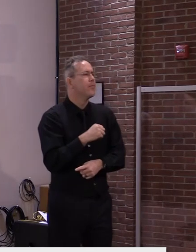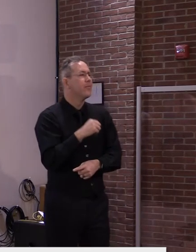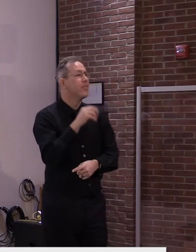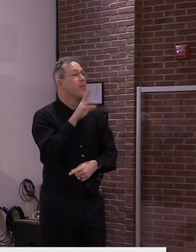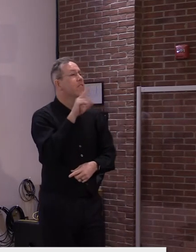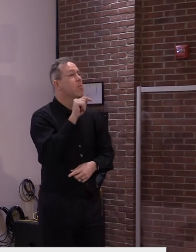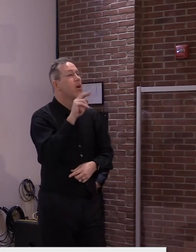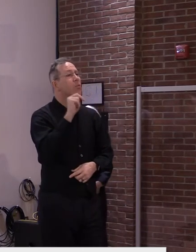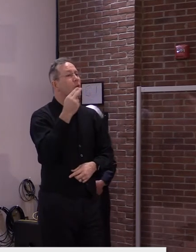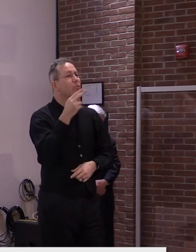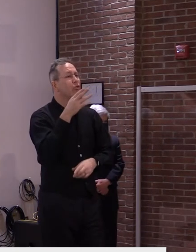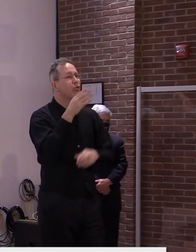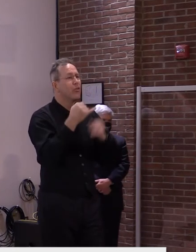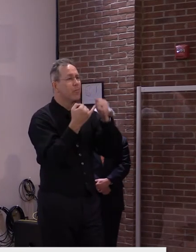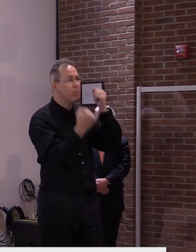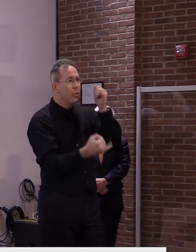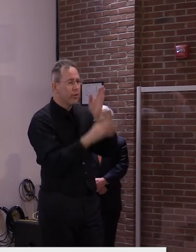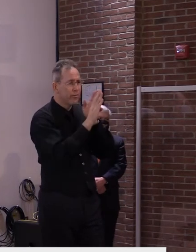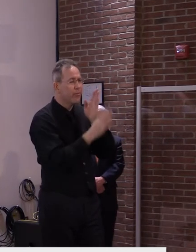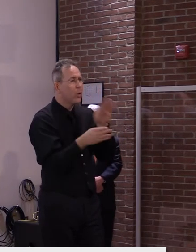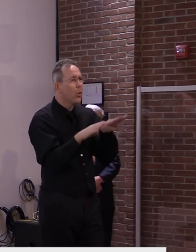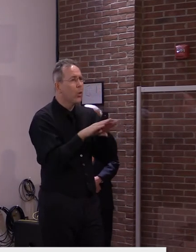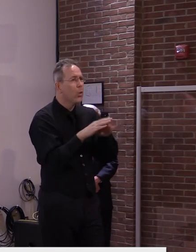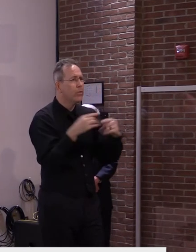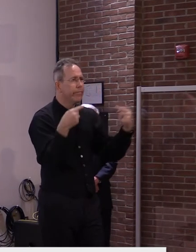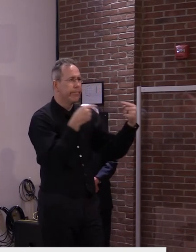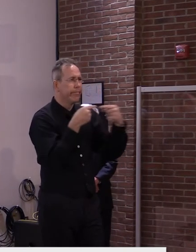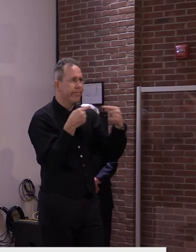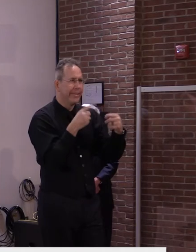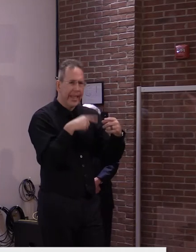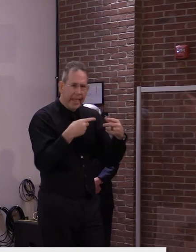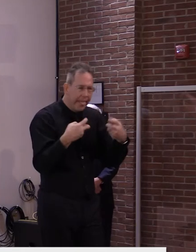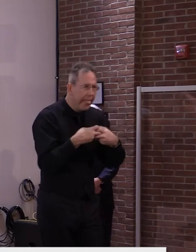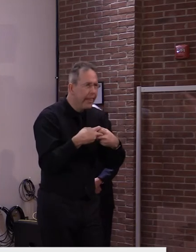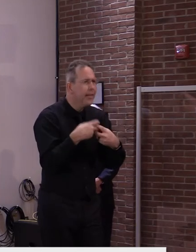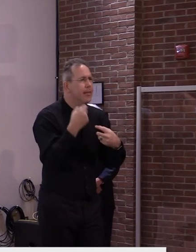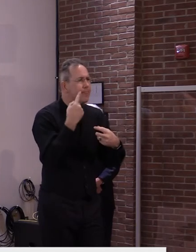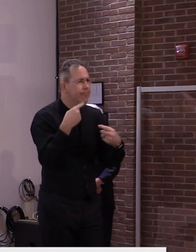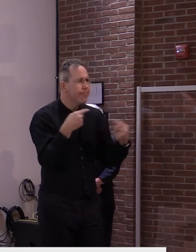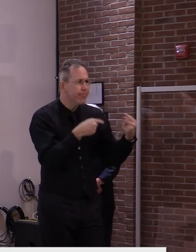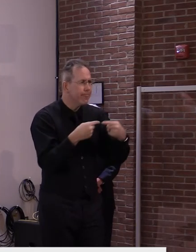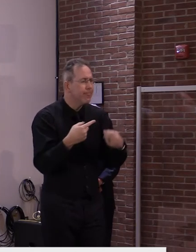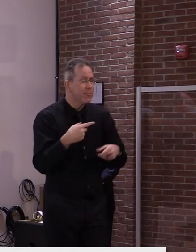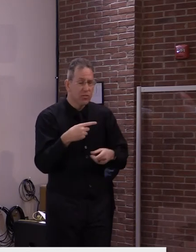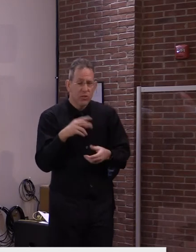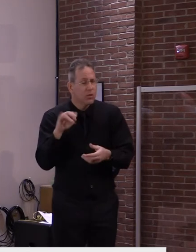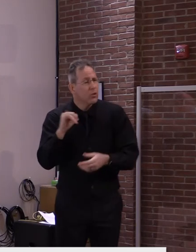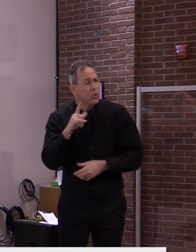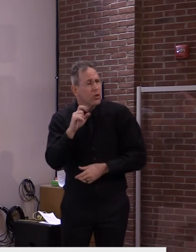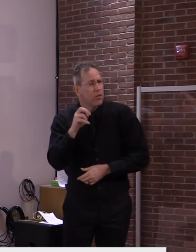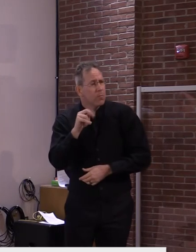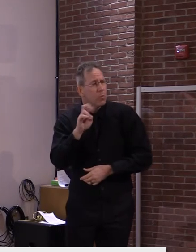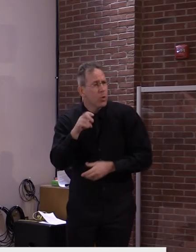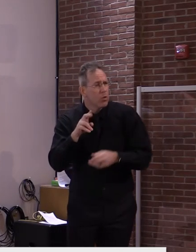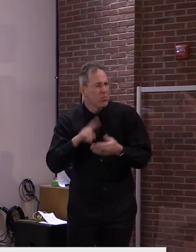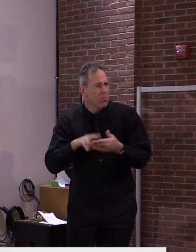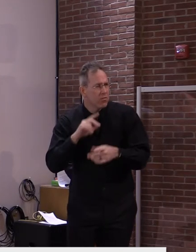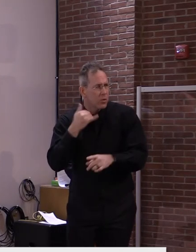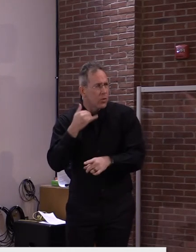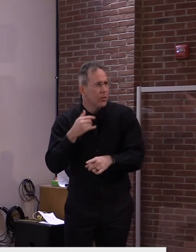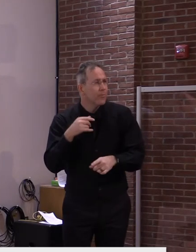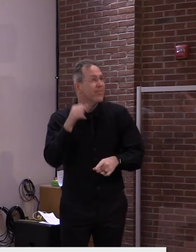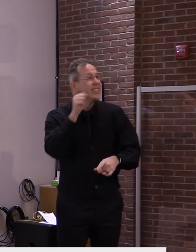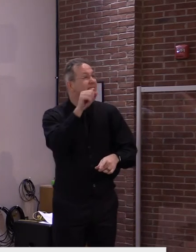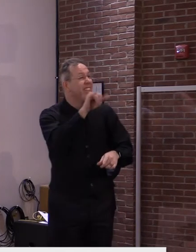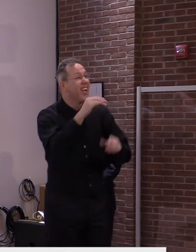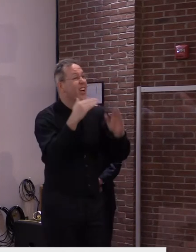Yeah, I would indicate that there are several, both the Canaan School District as well as a couple of in the Upper Valley, and we have been